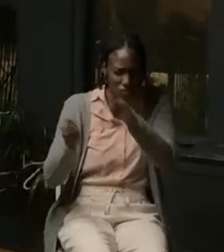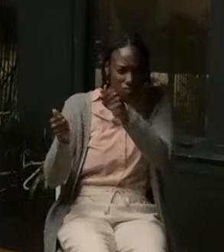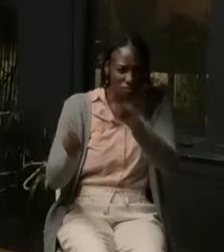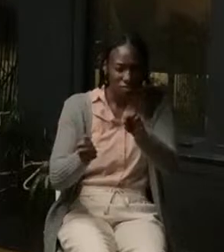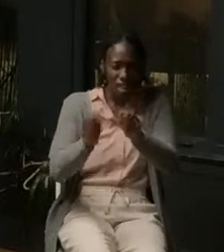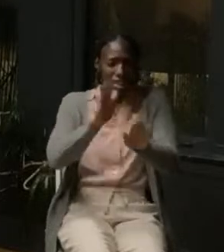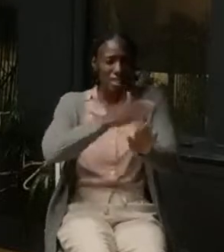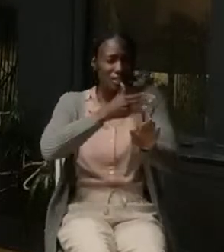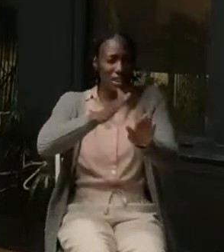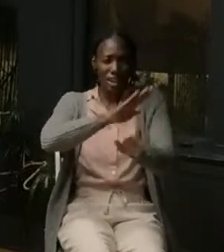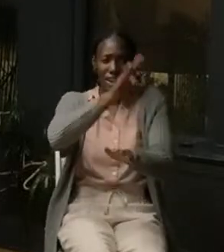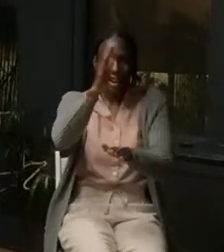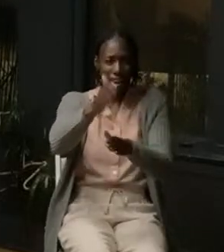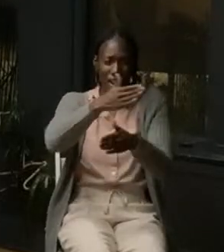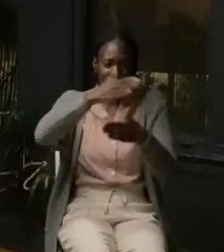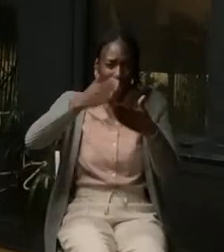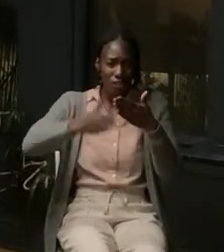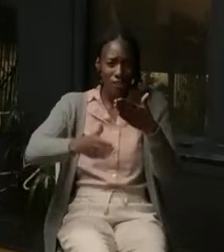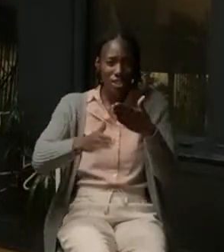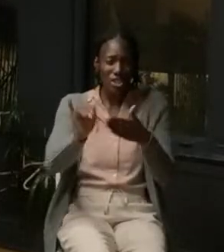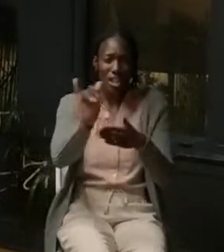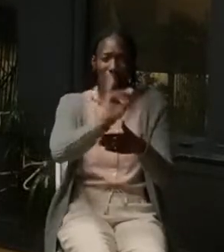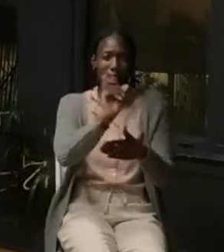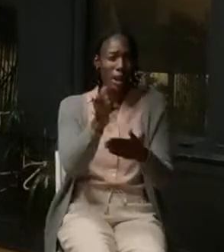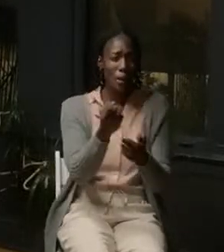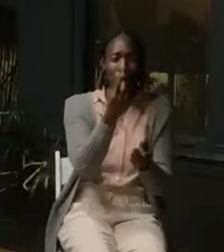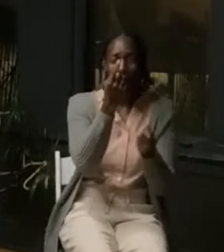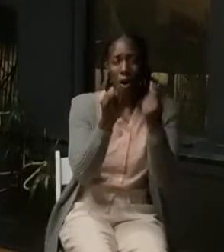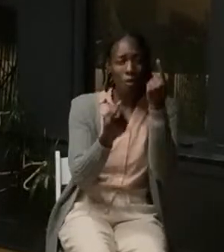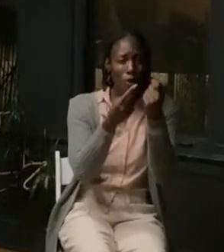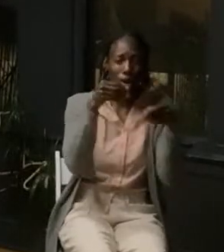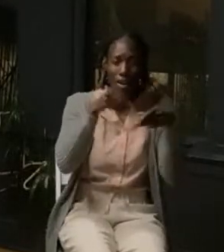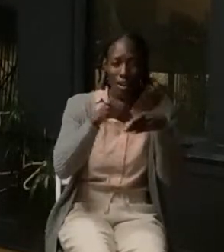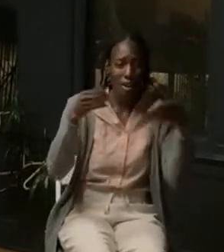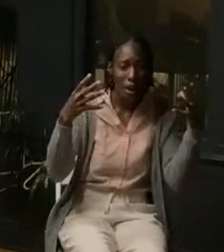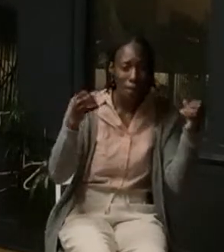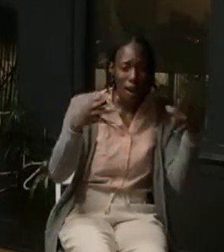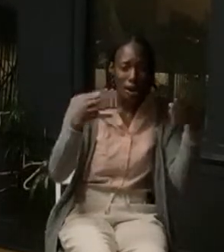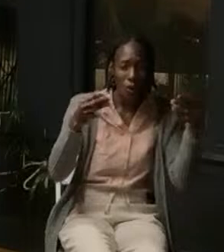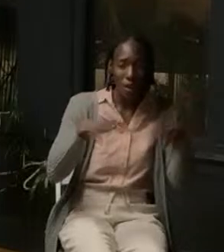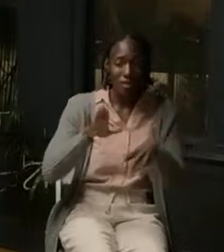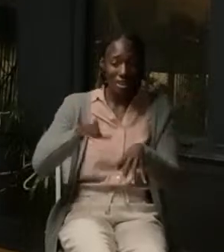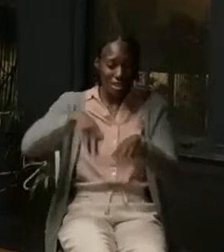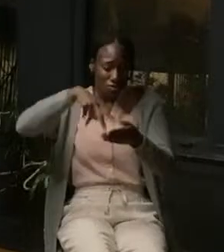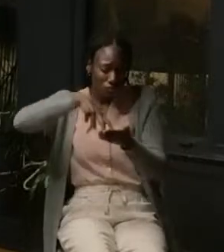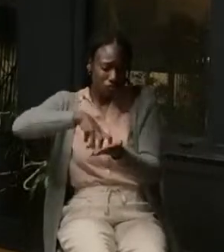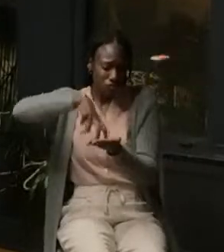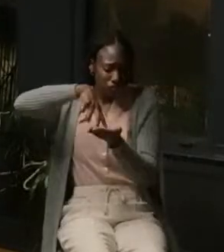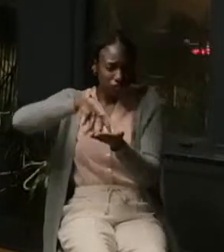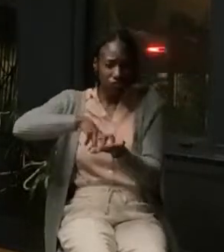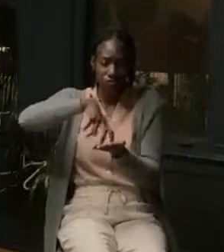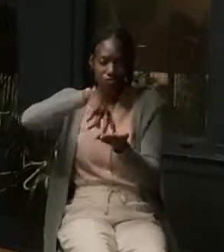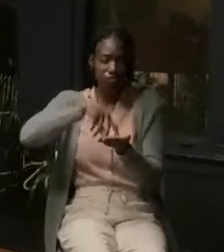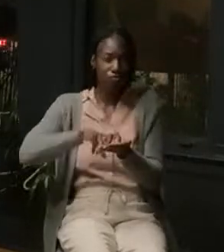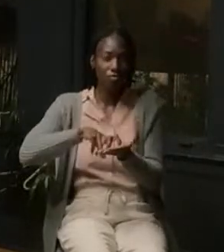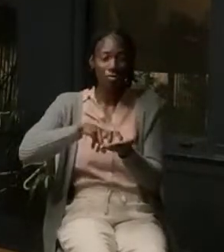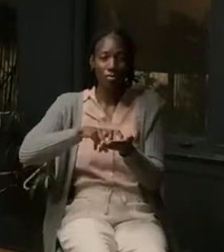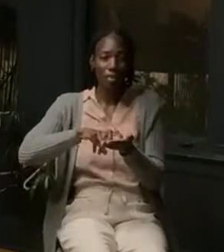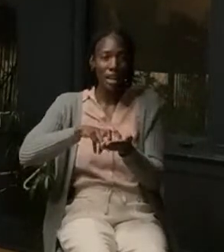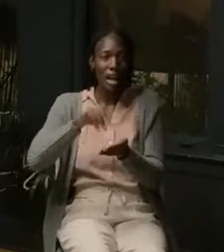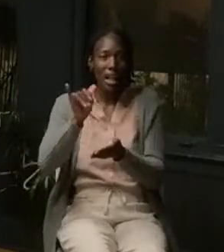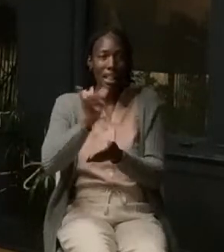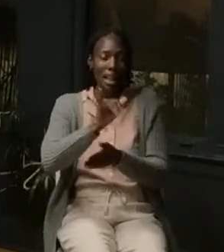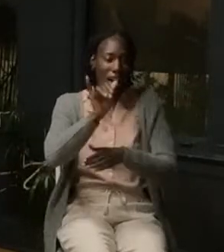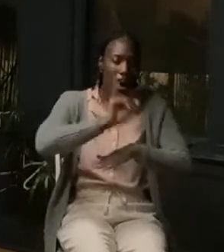symphony of popcorn in a microwave. Chris's knees become unto like pop-pop, the hot